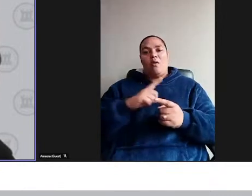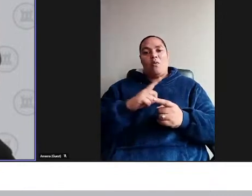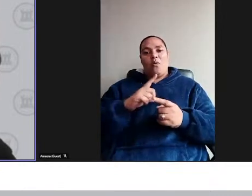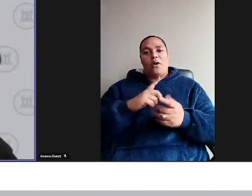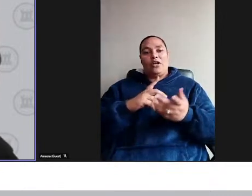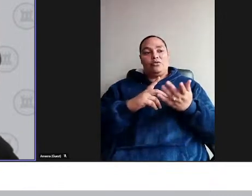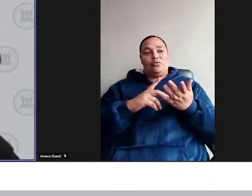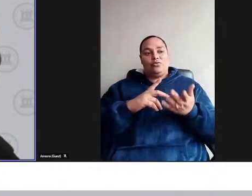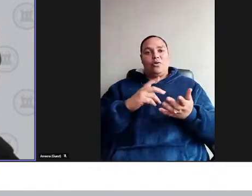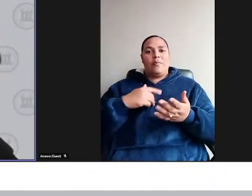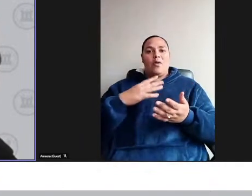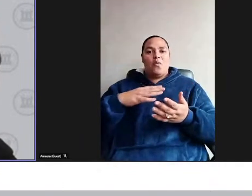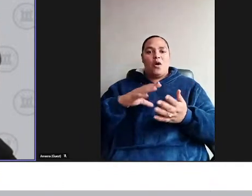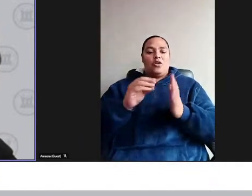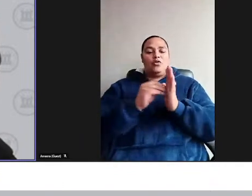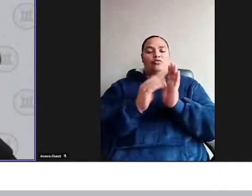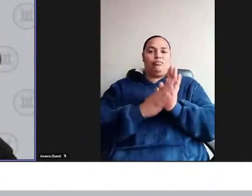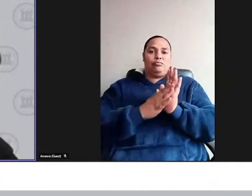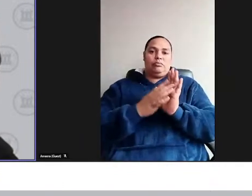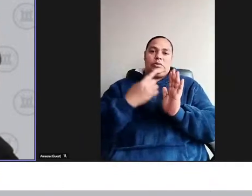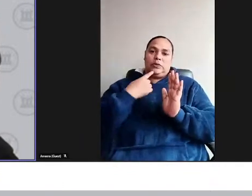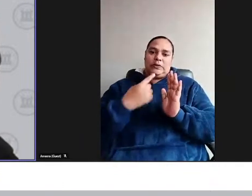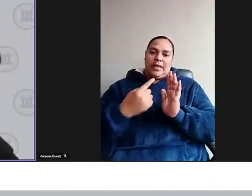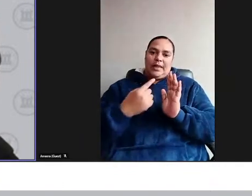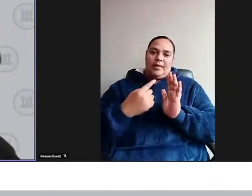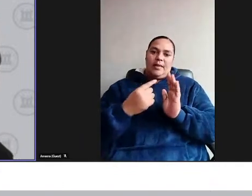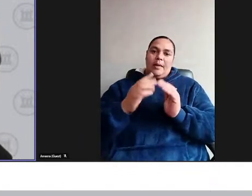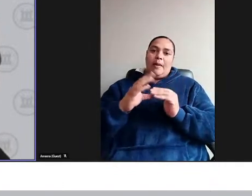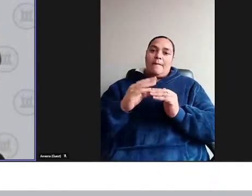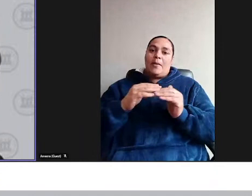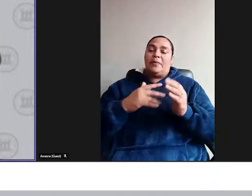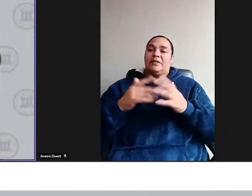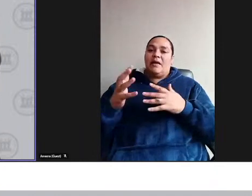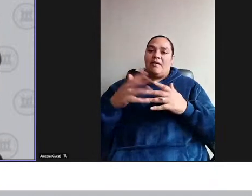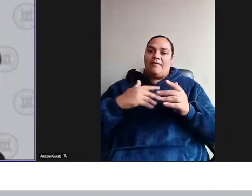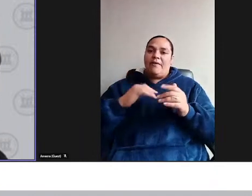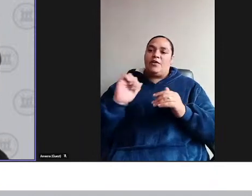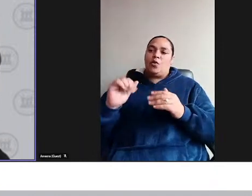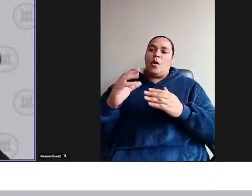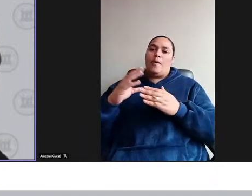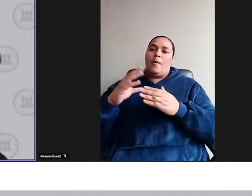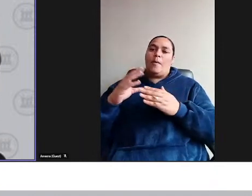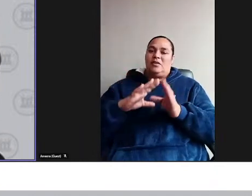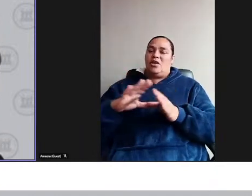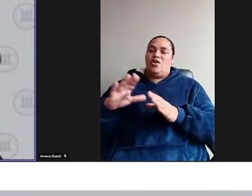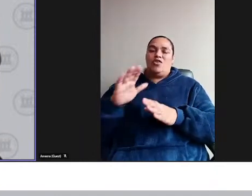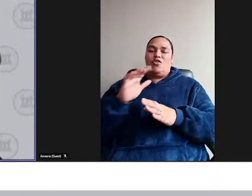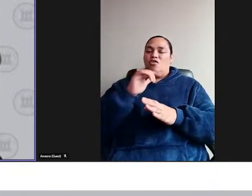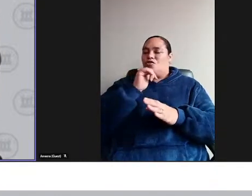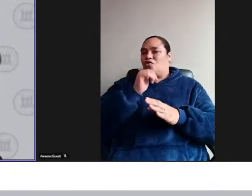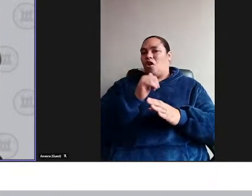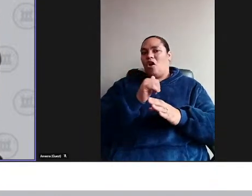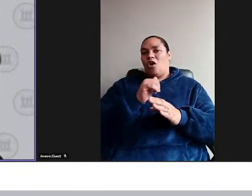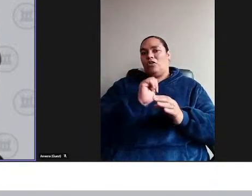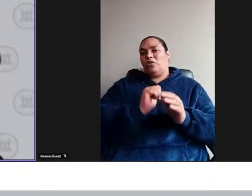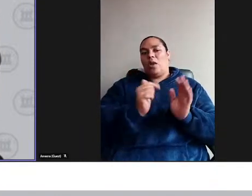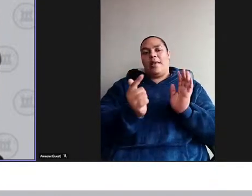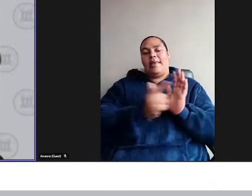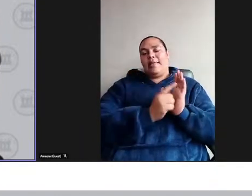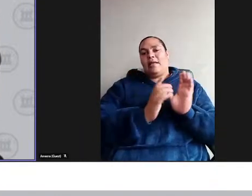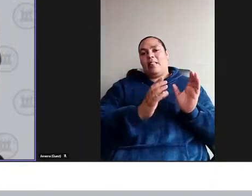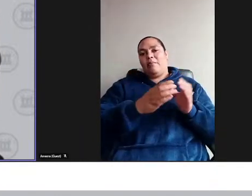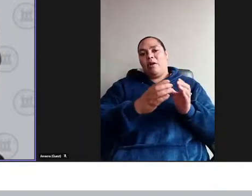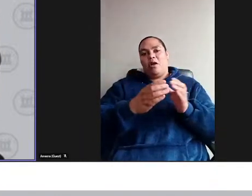the record, state that Members' Affairs deals with members and not with political parties. So